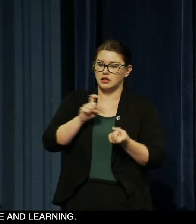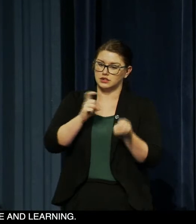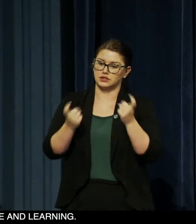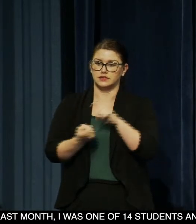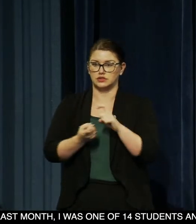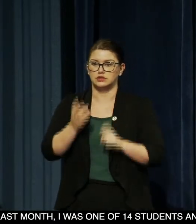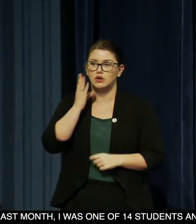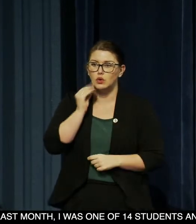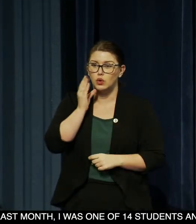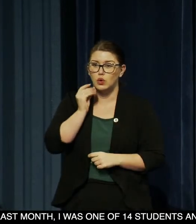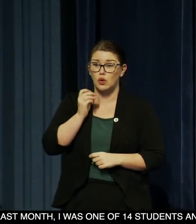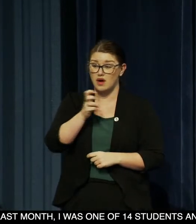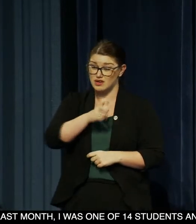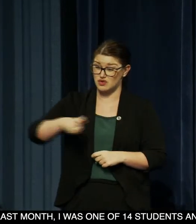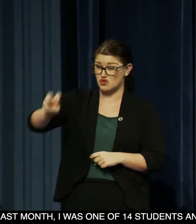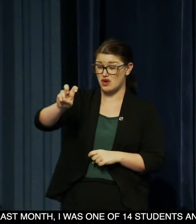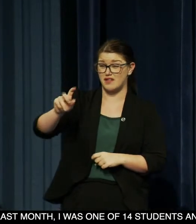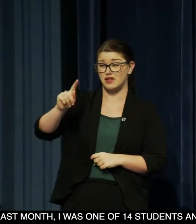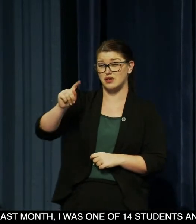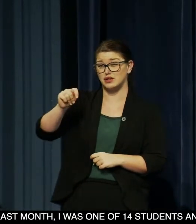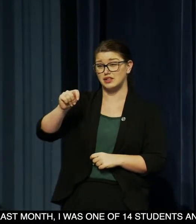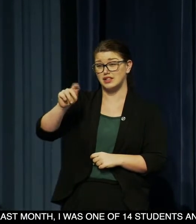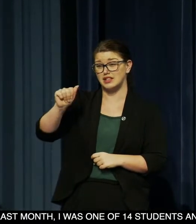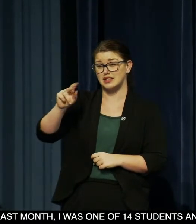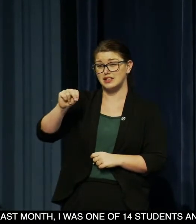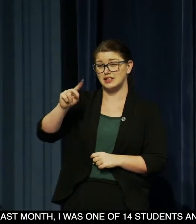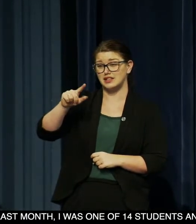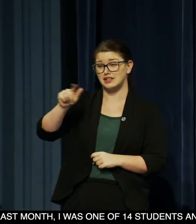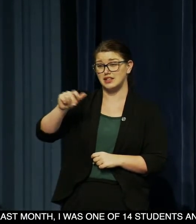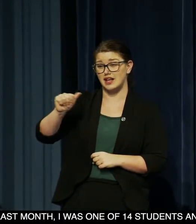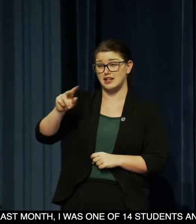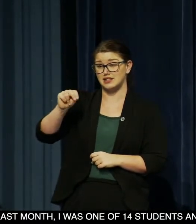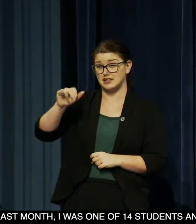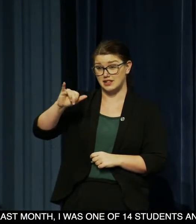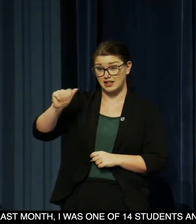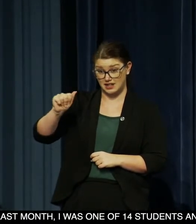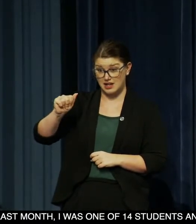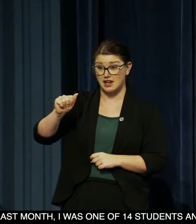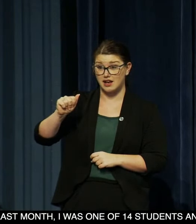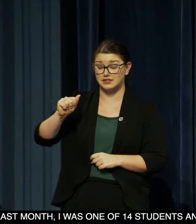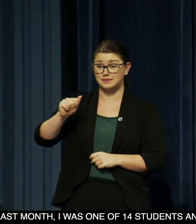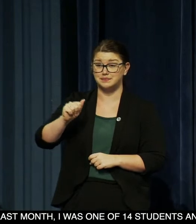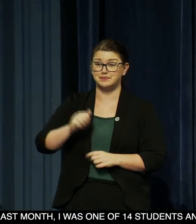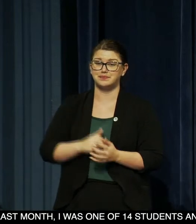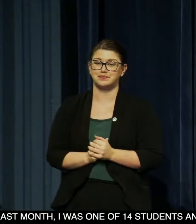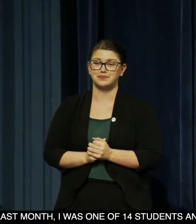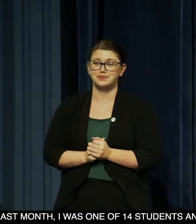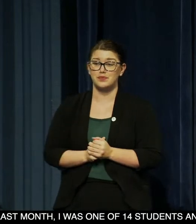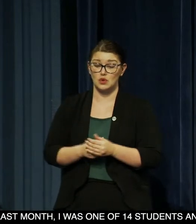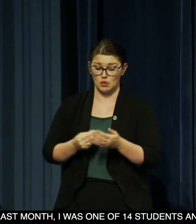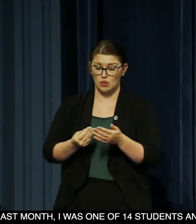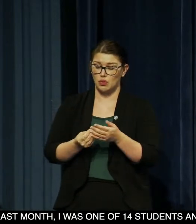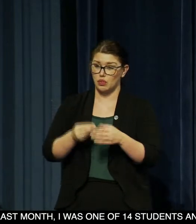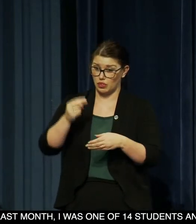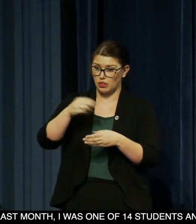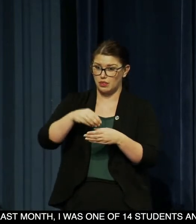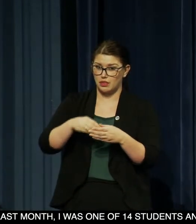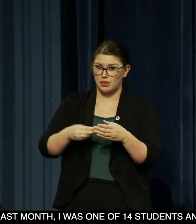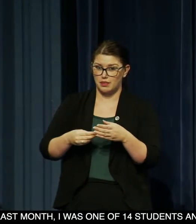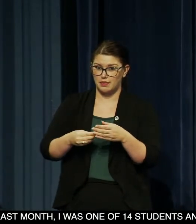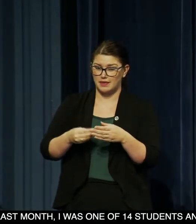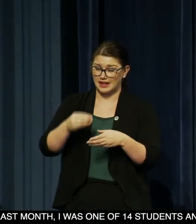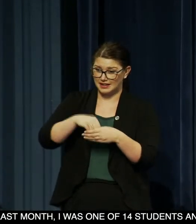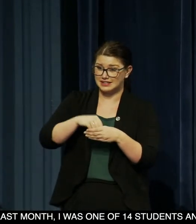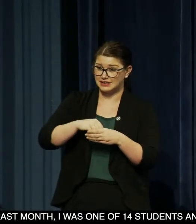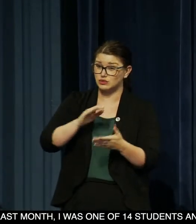Tanzania through NSCC International's Happiness Now project. The Tanzanian people I met there were